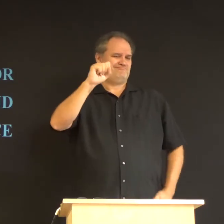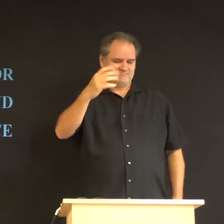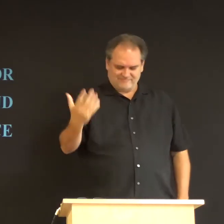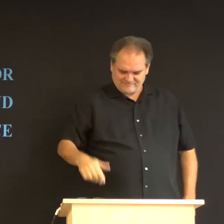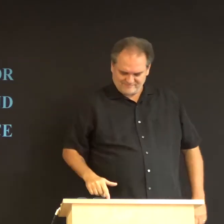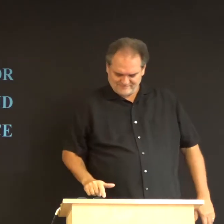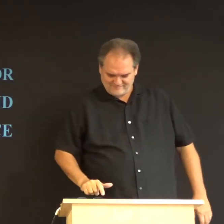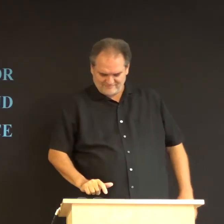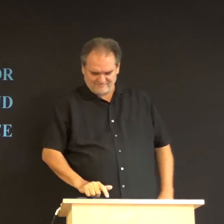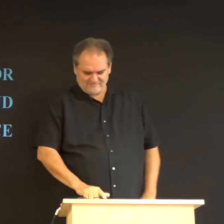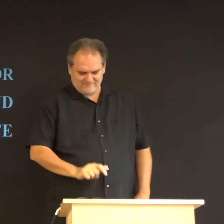So,